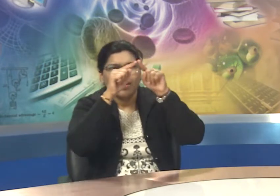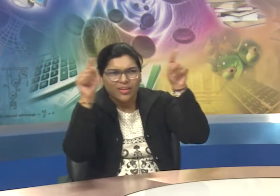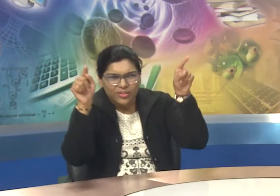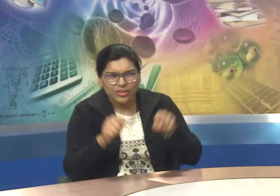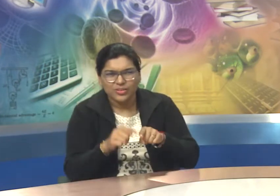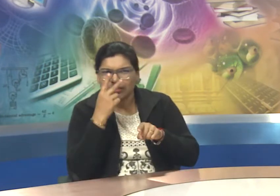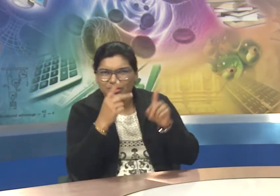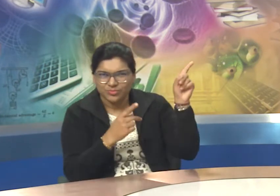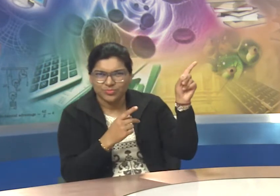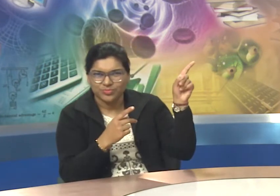to the